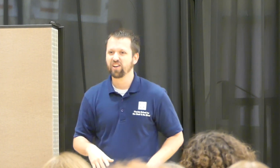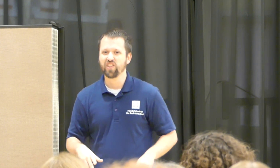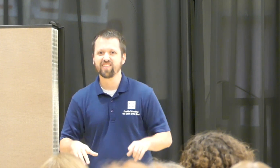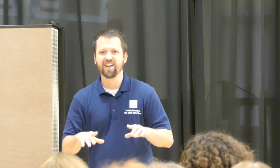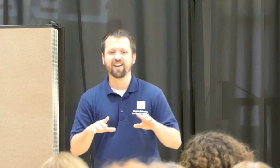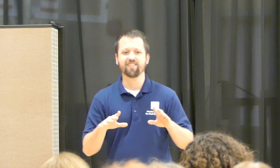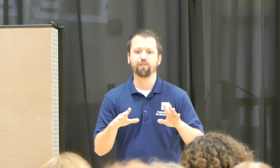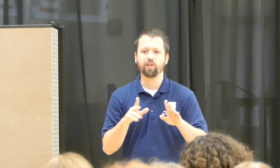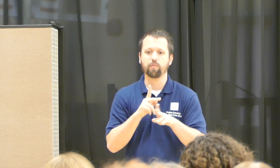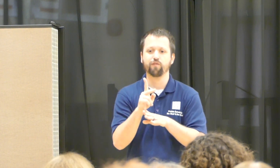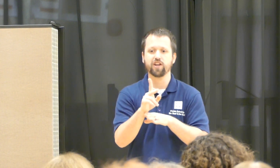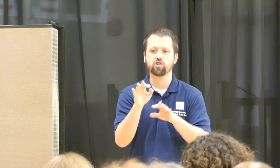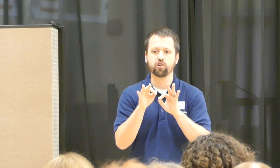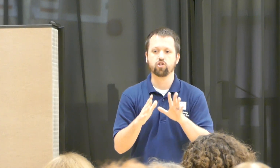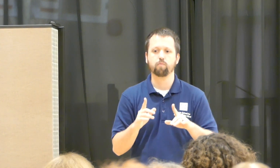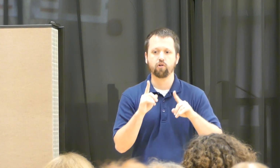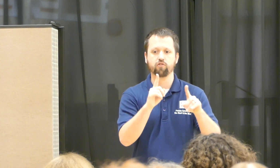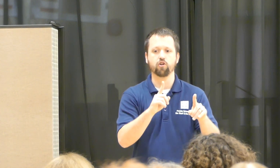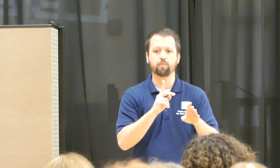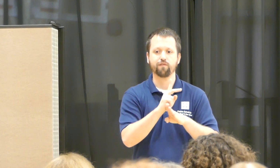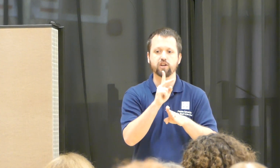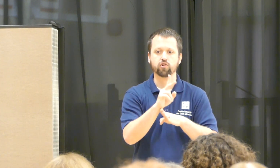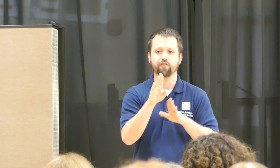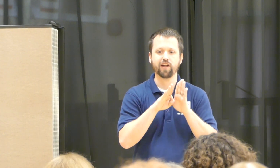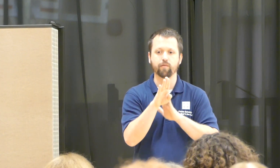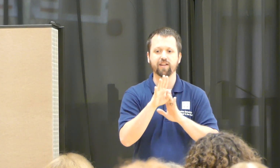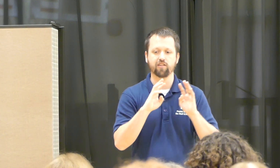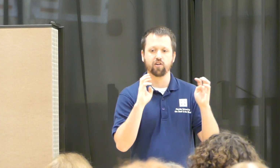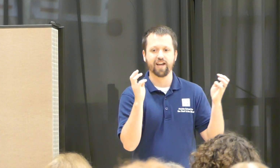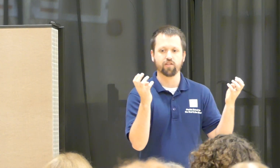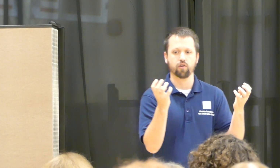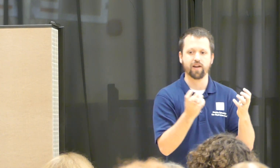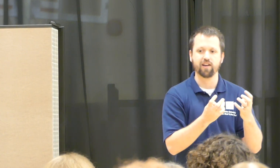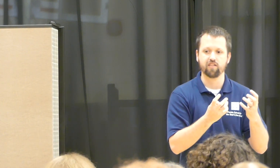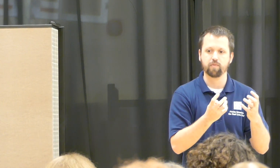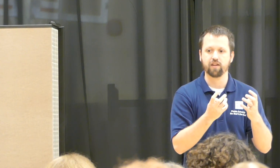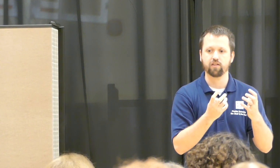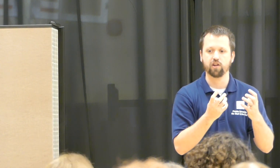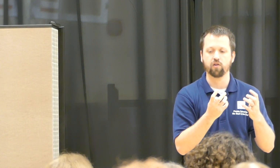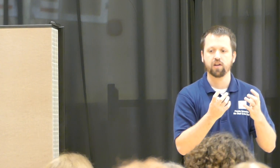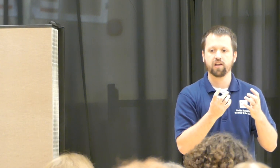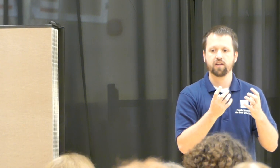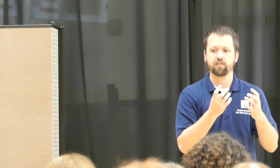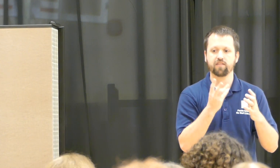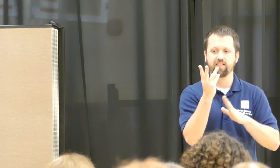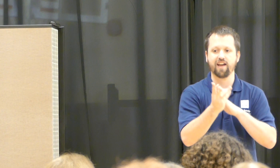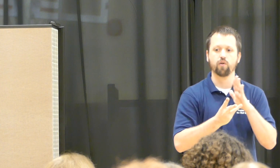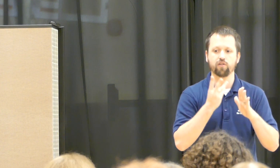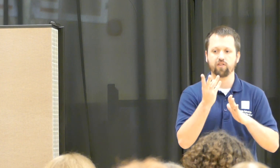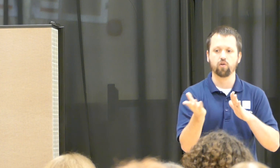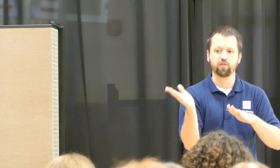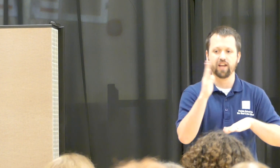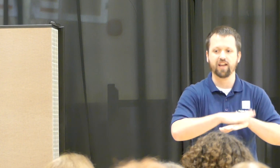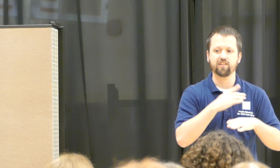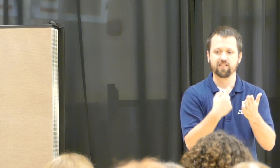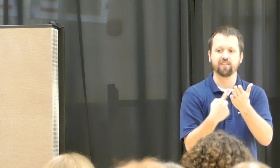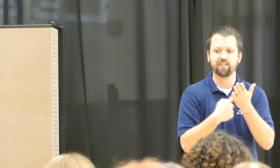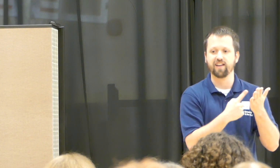That's the kind of stuff like professional interpreters go to professional developments and all gather around and spend, 6 hours and a whole day discussing that